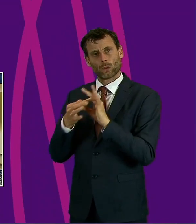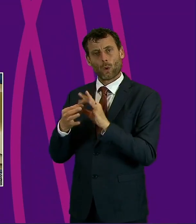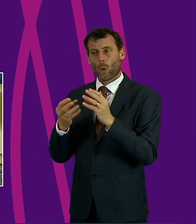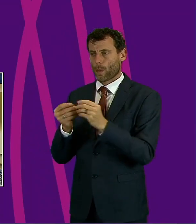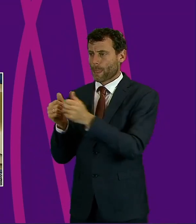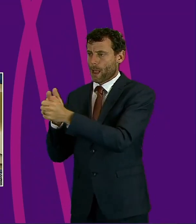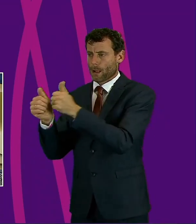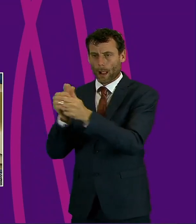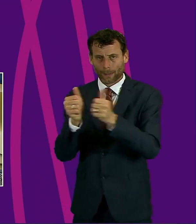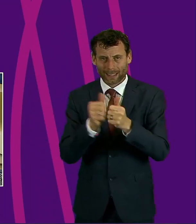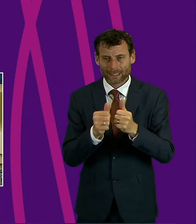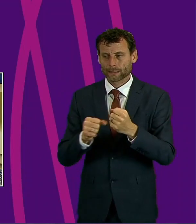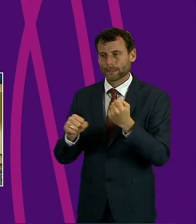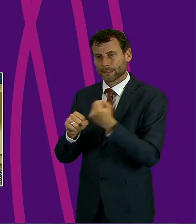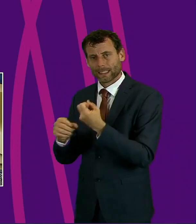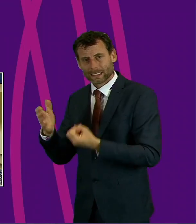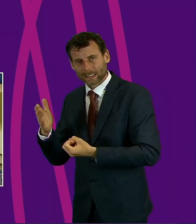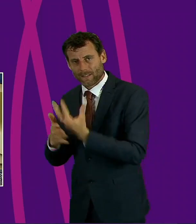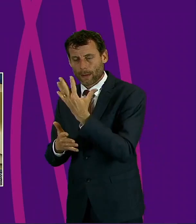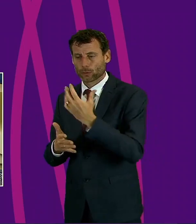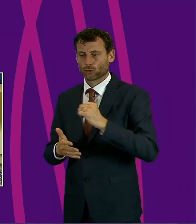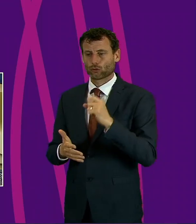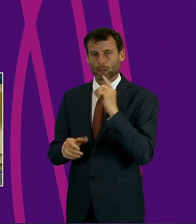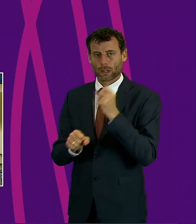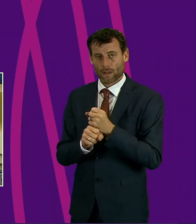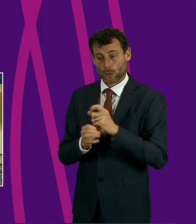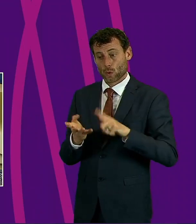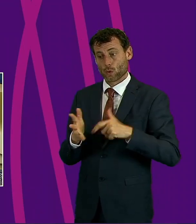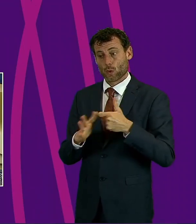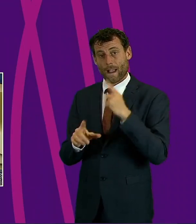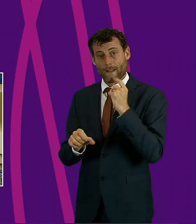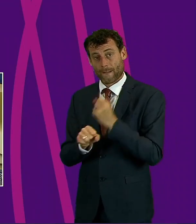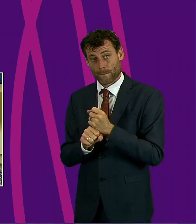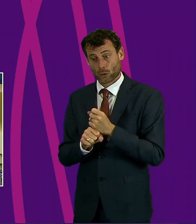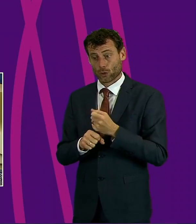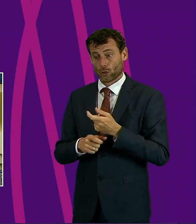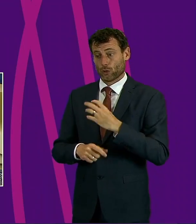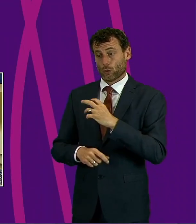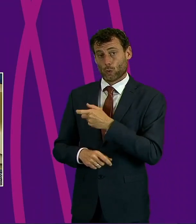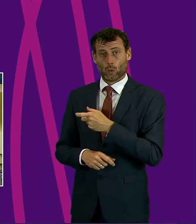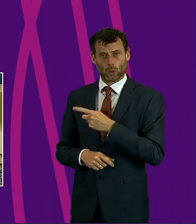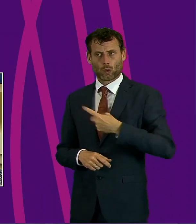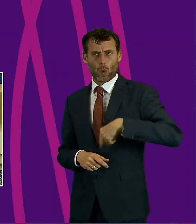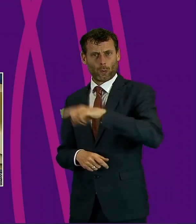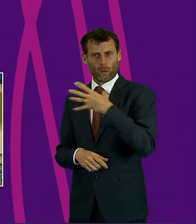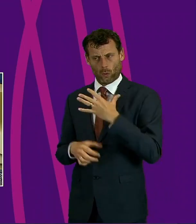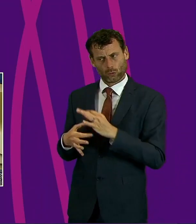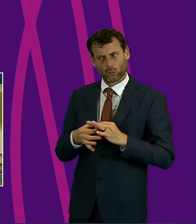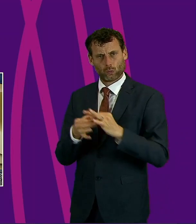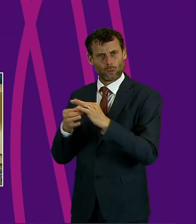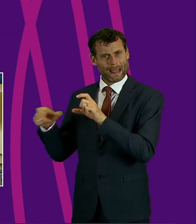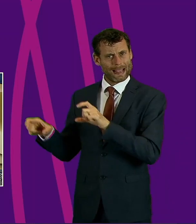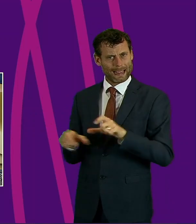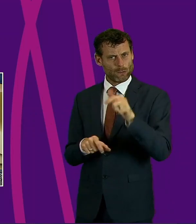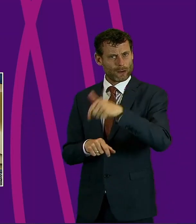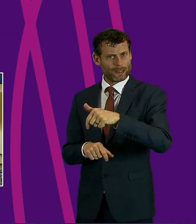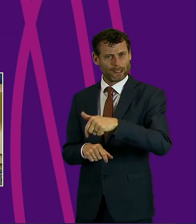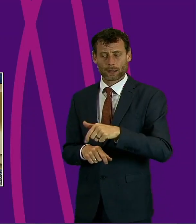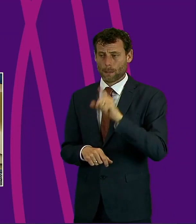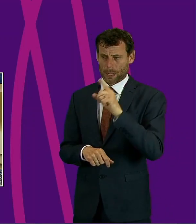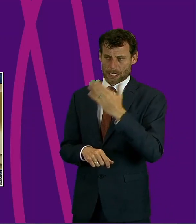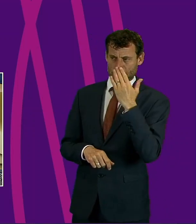companies, developers, the Scottish Government, the UK Government and trade unions. We want to continue that approach. My understanding is that no decisions